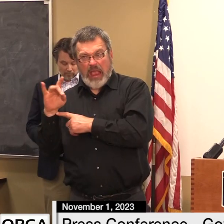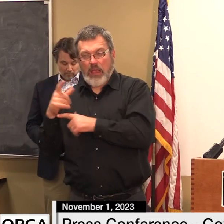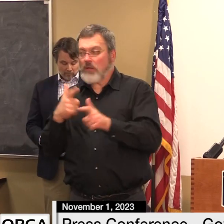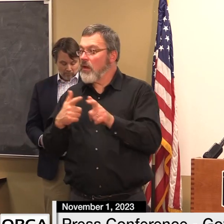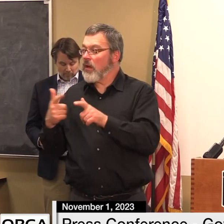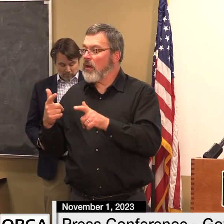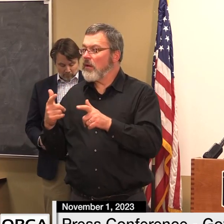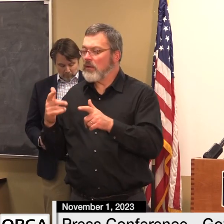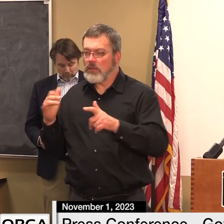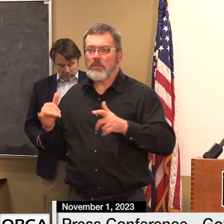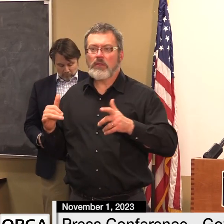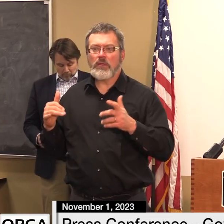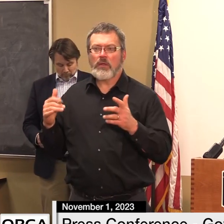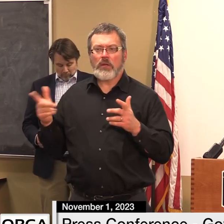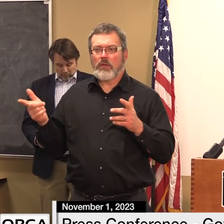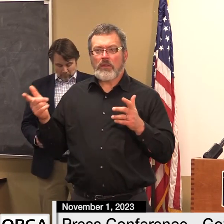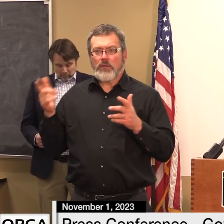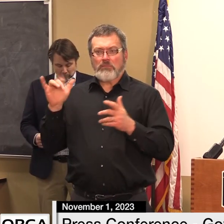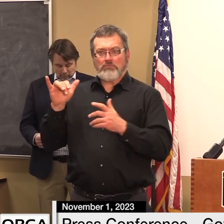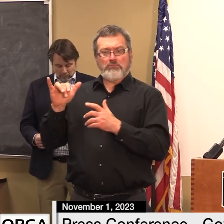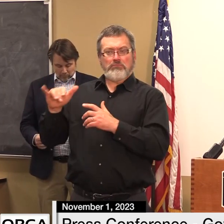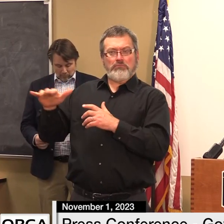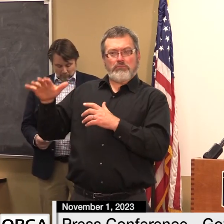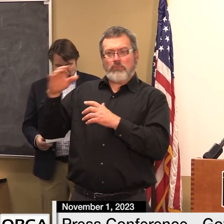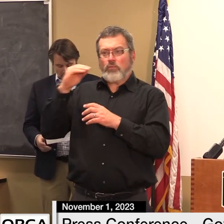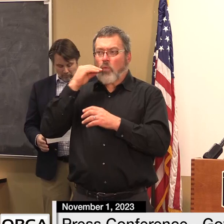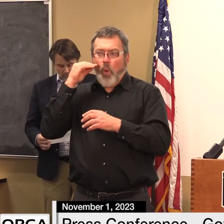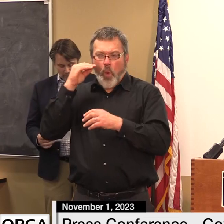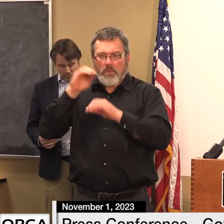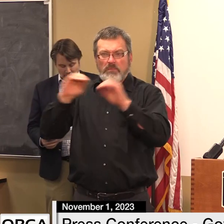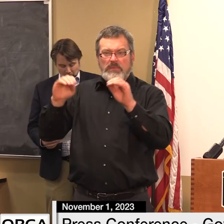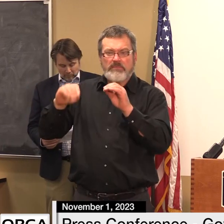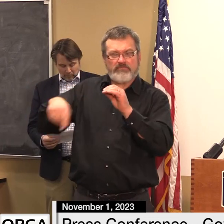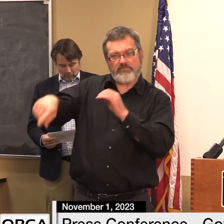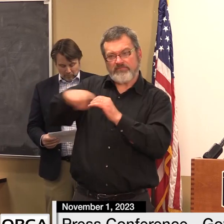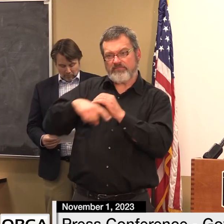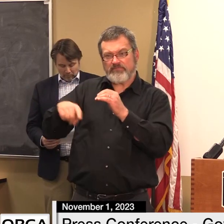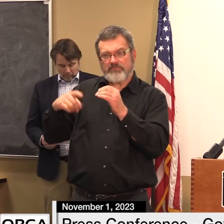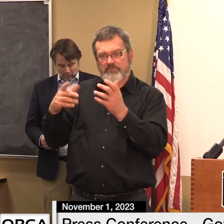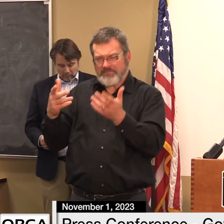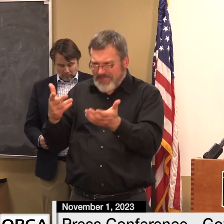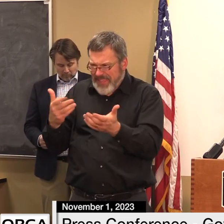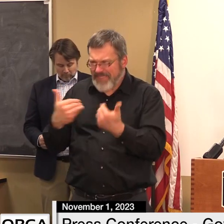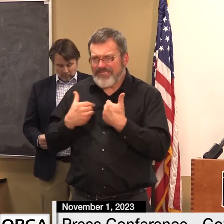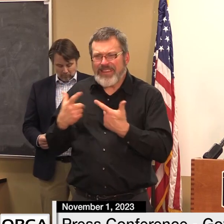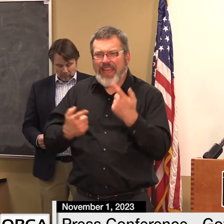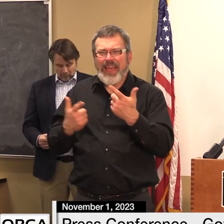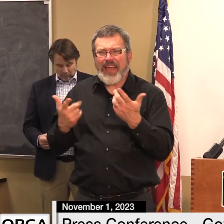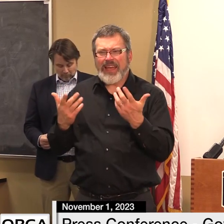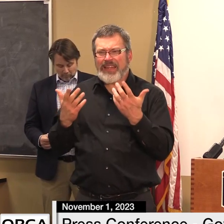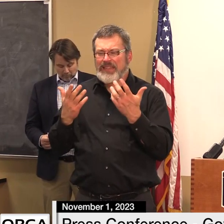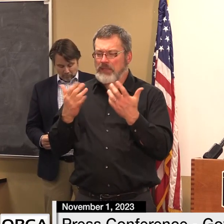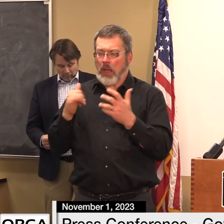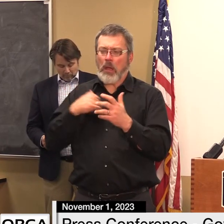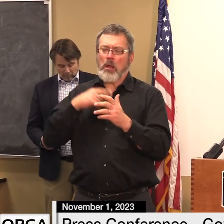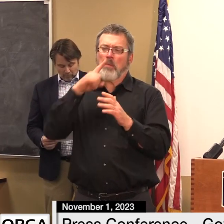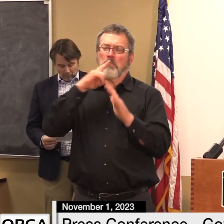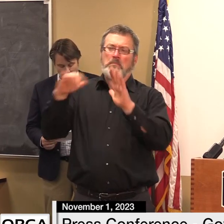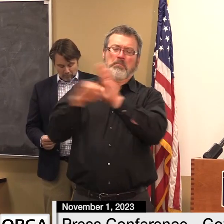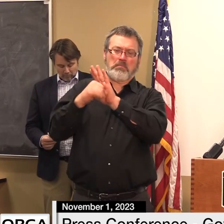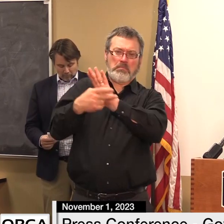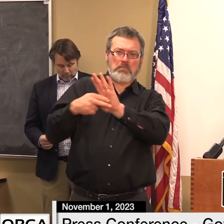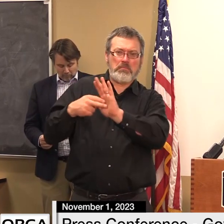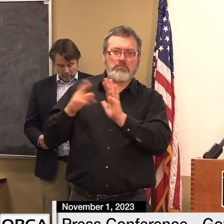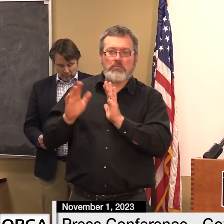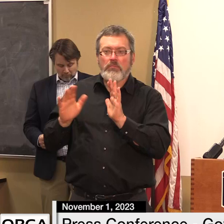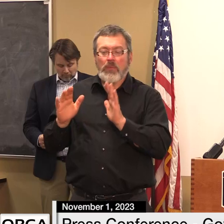not everyone in the house's population has guns or are bad people or anything, not trying to group anyone, but yeah. Is that concerning to you that a lot has been